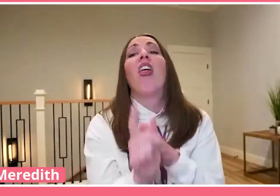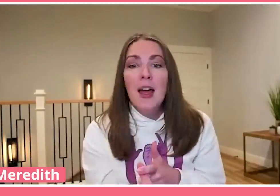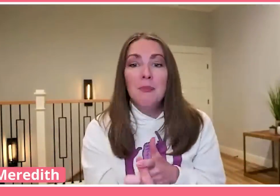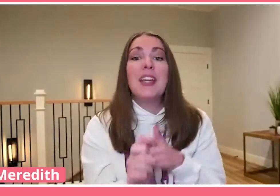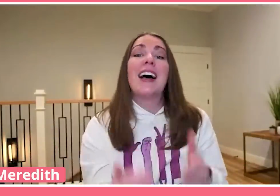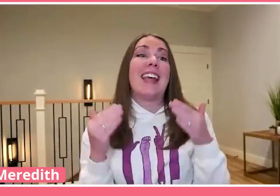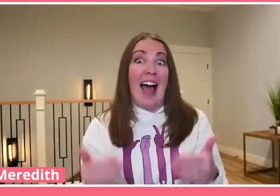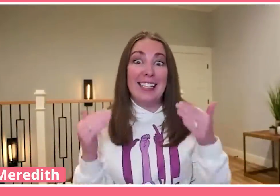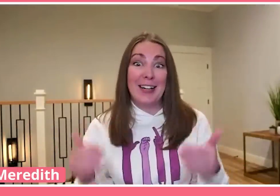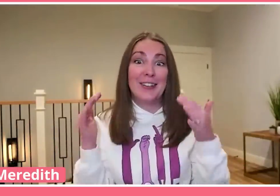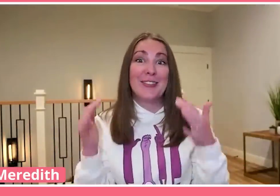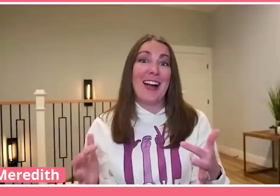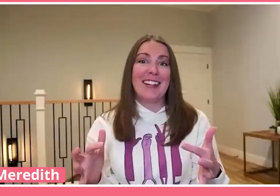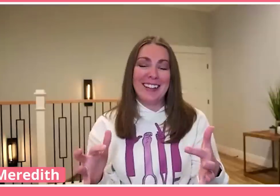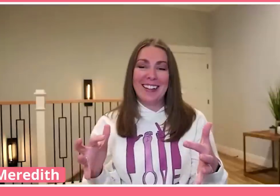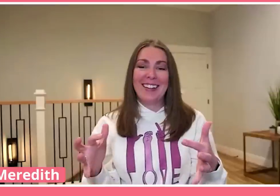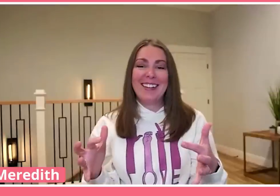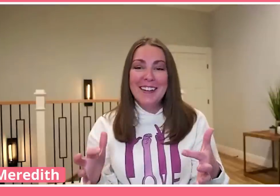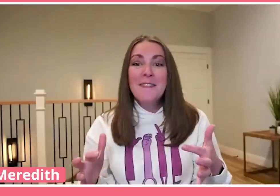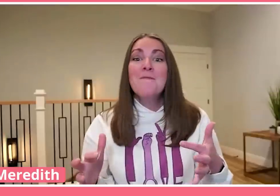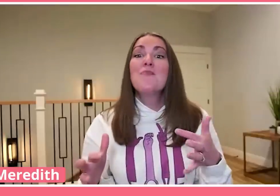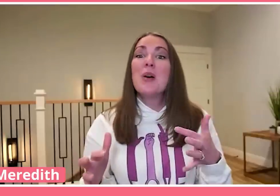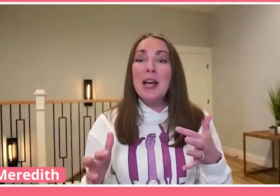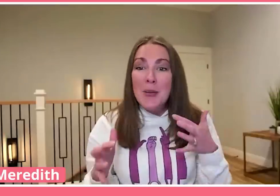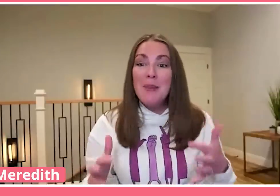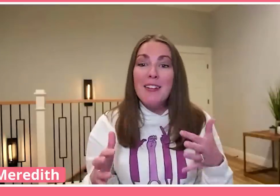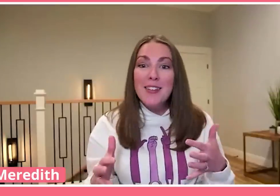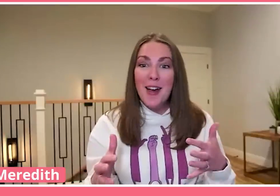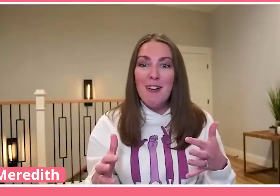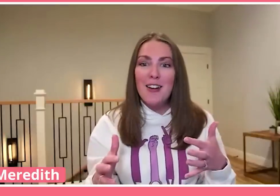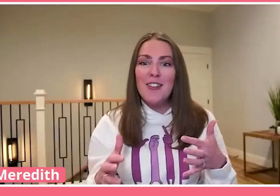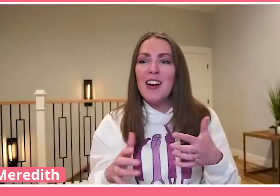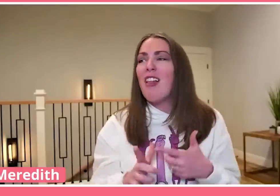because I don't run, but a marathon runner, they're like,